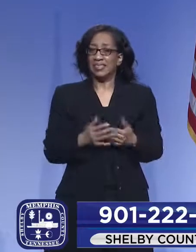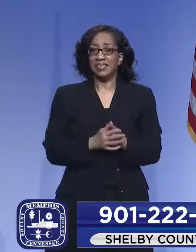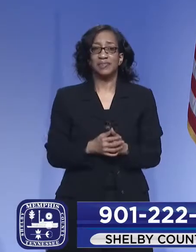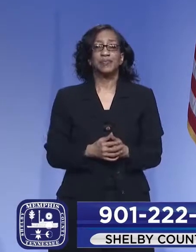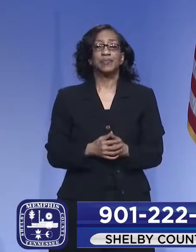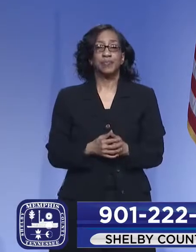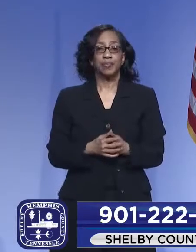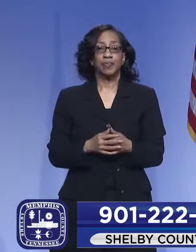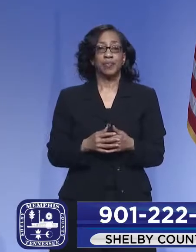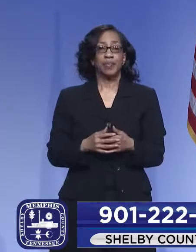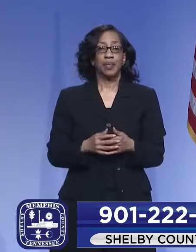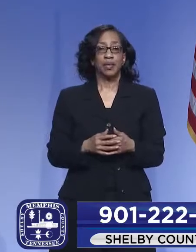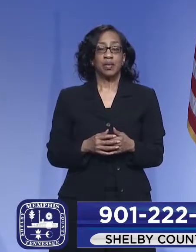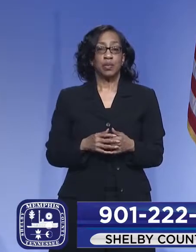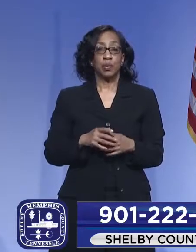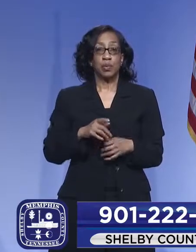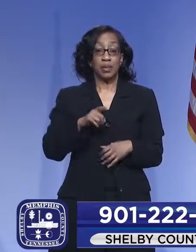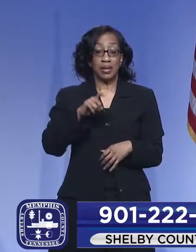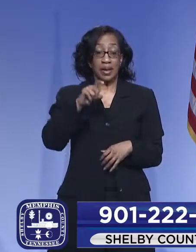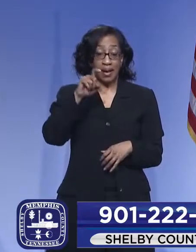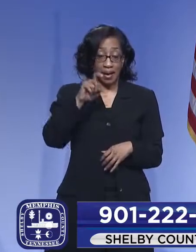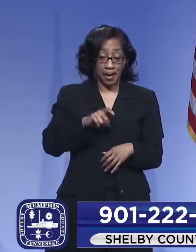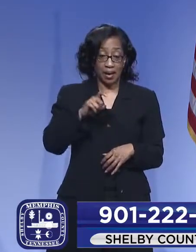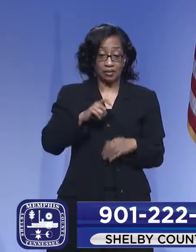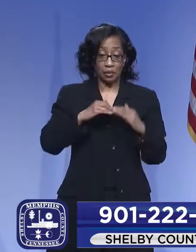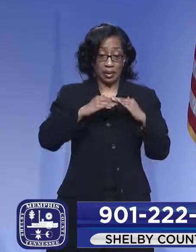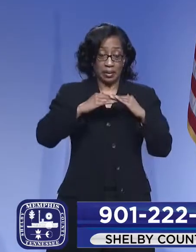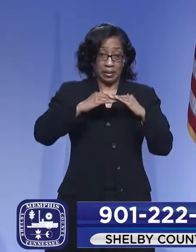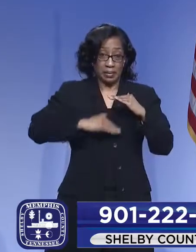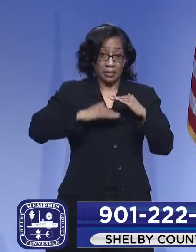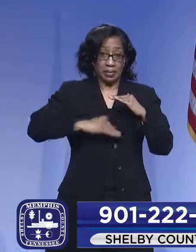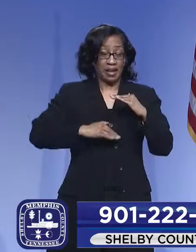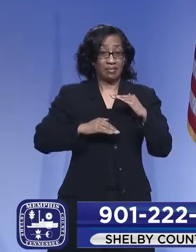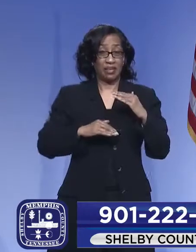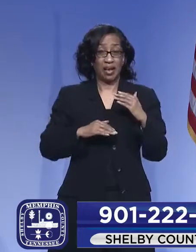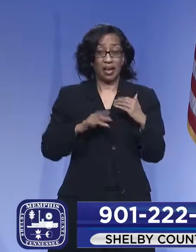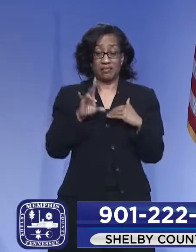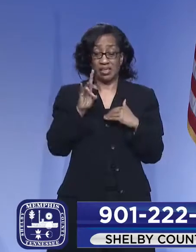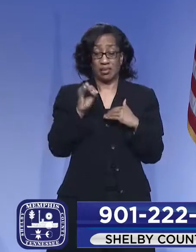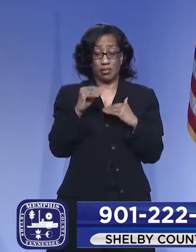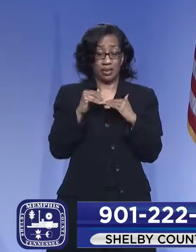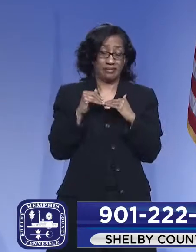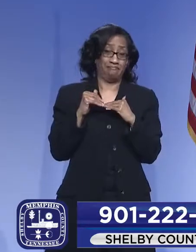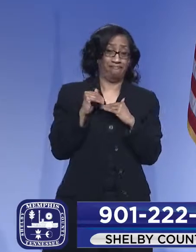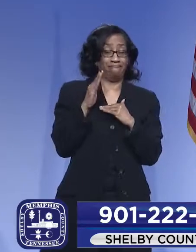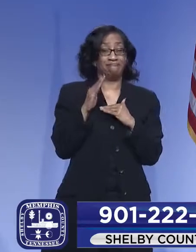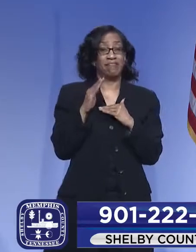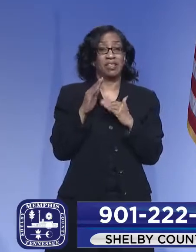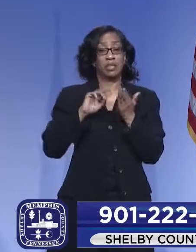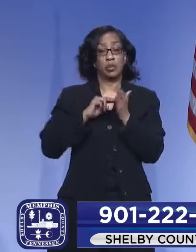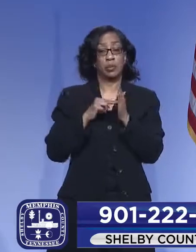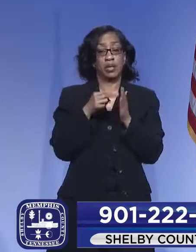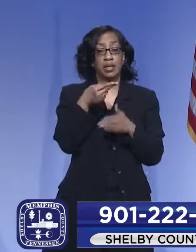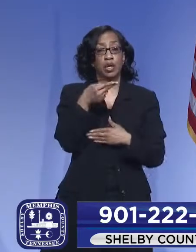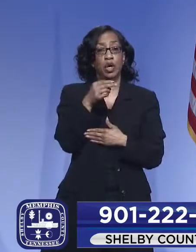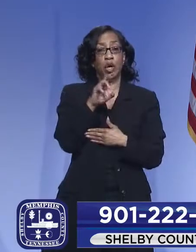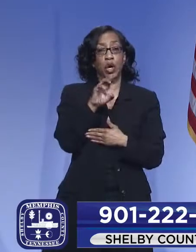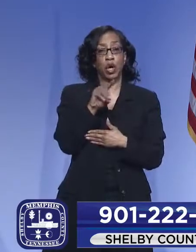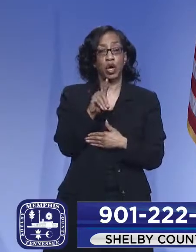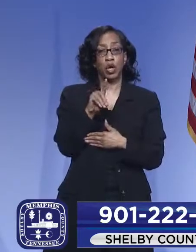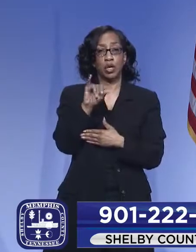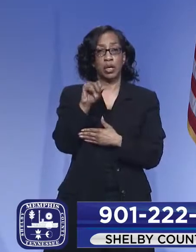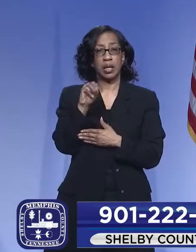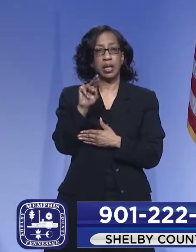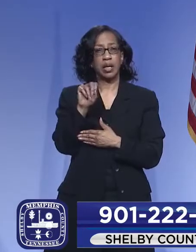to be to get even the bare minimum of herd immunity. And really, we would like to get to a more